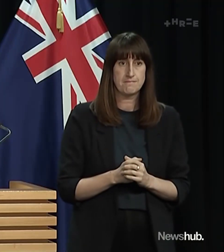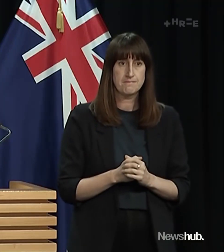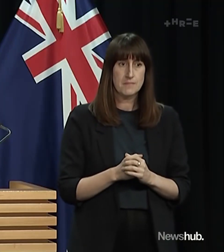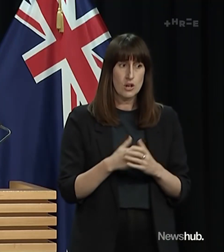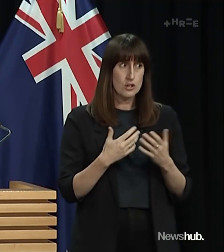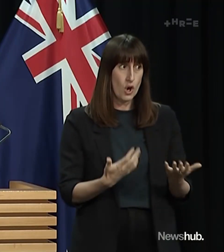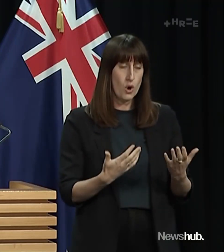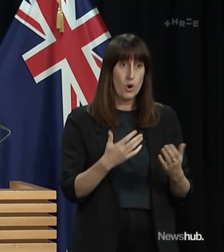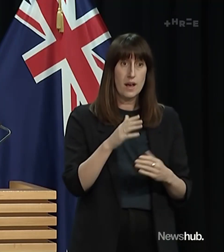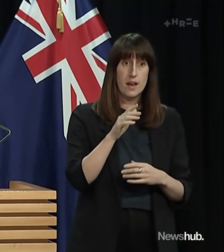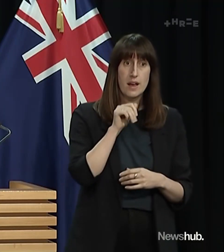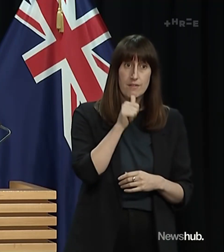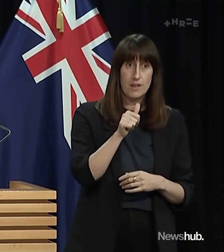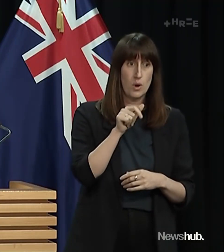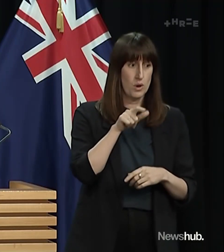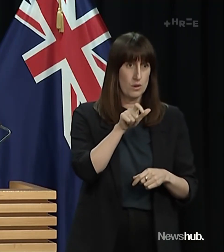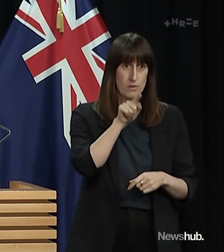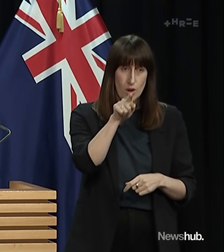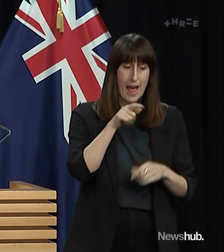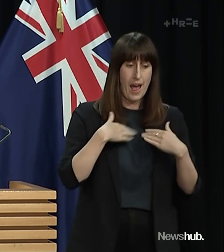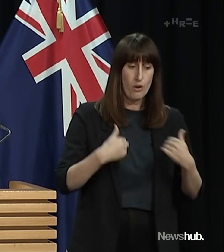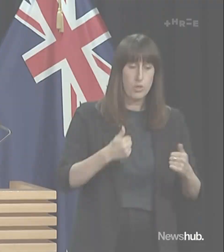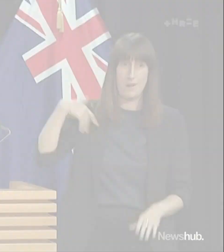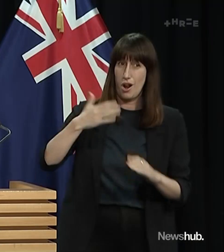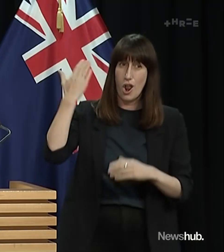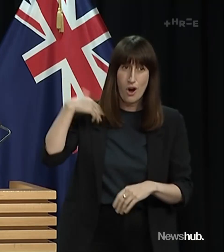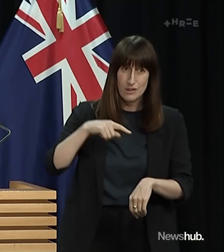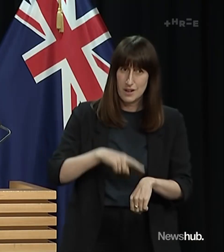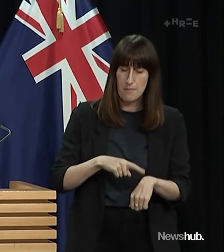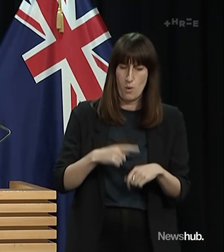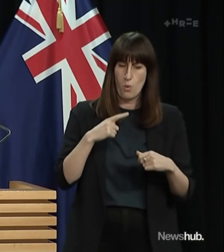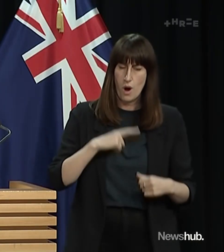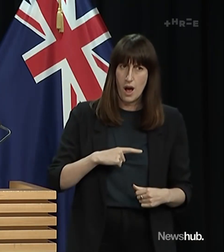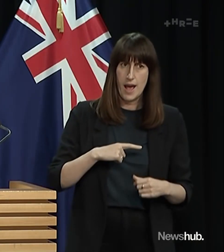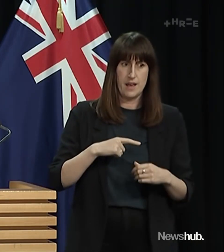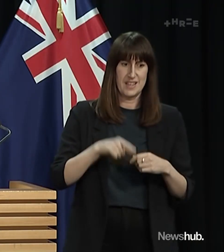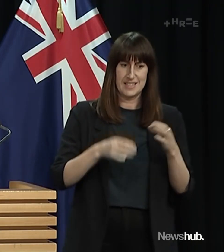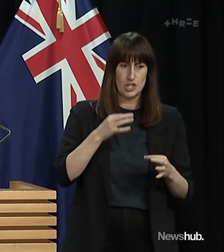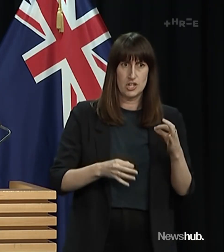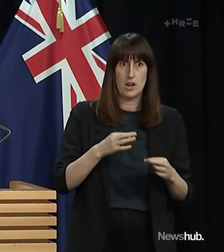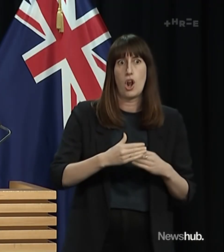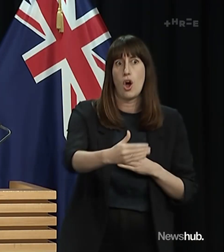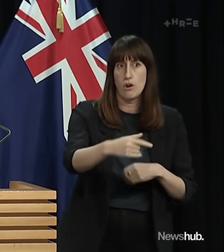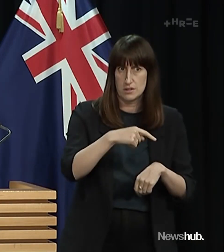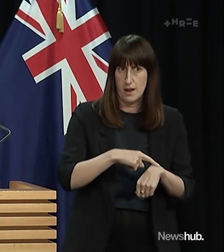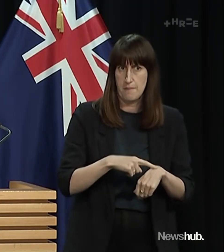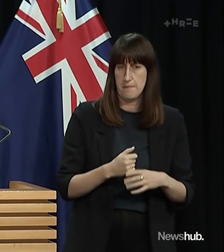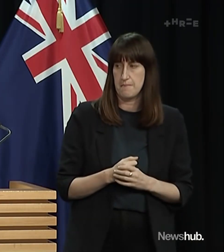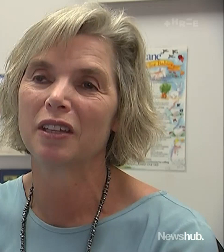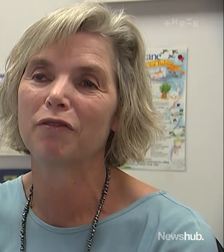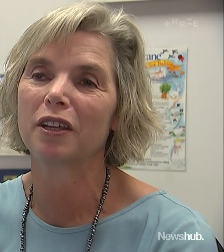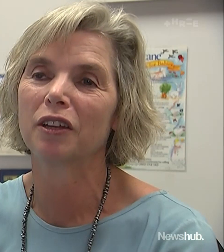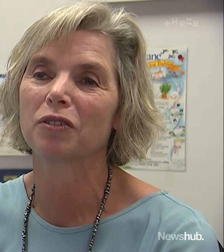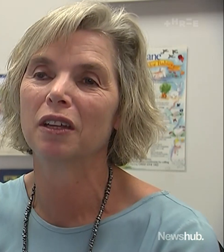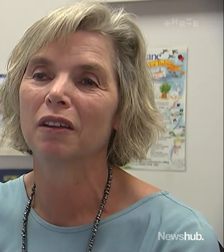workers internationally that we're serious in rolling out the welcome mat. What has taken you so long? And look, we've continued to keep it under